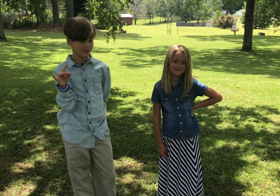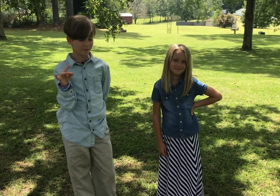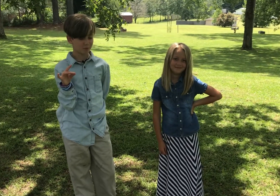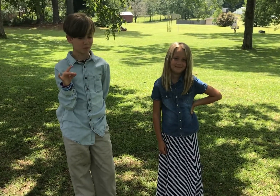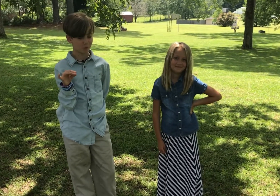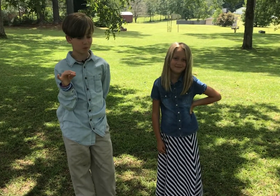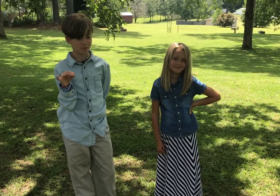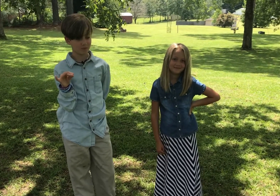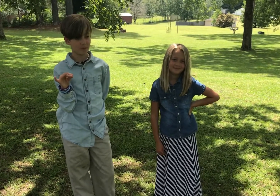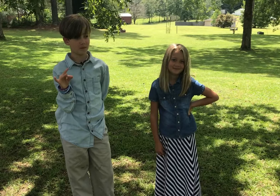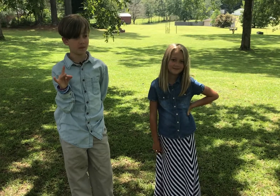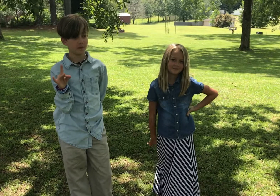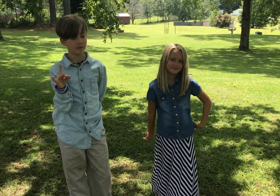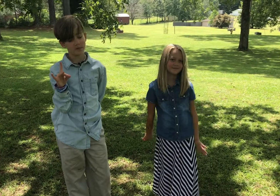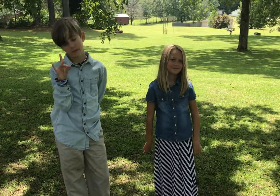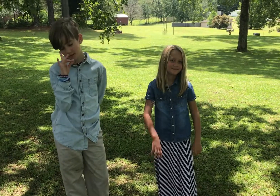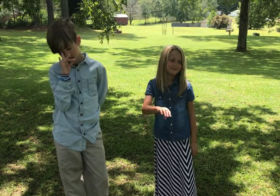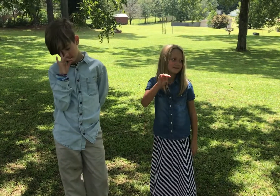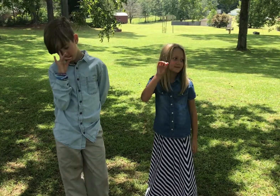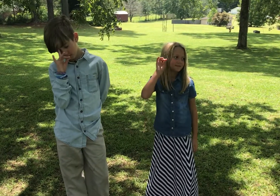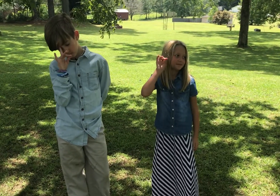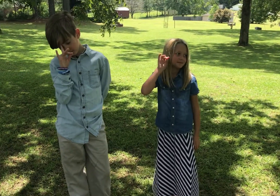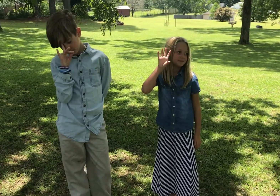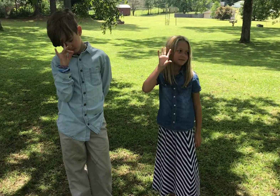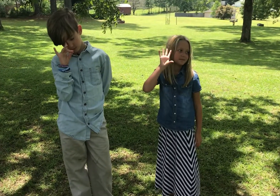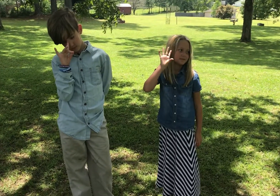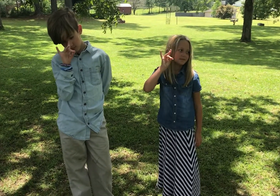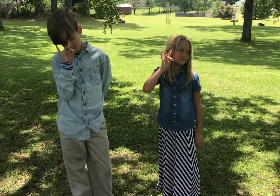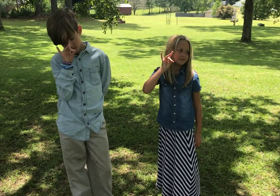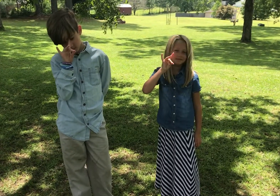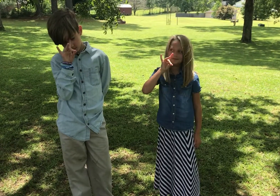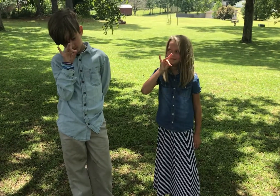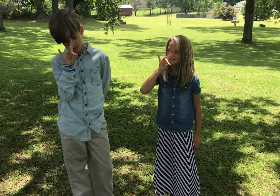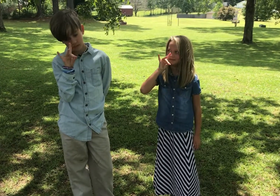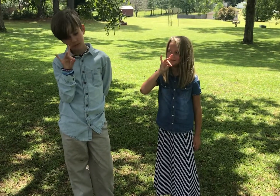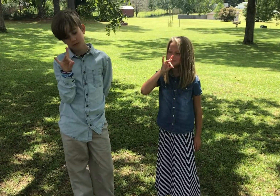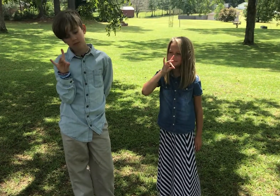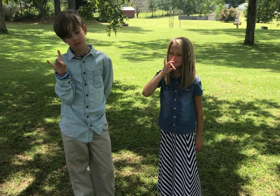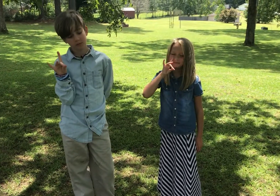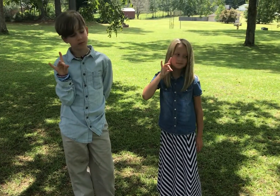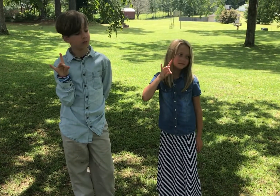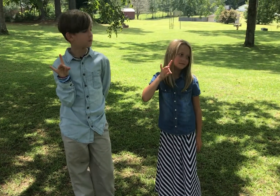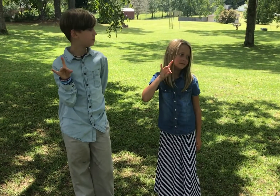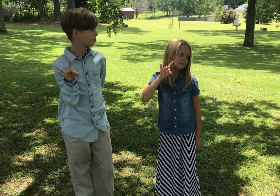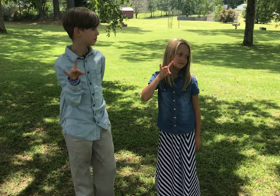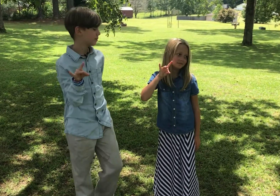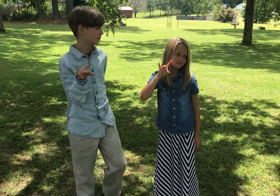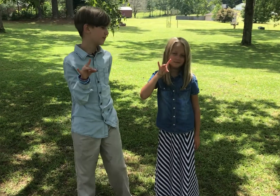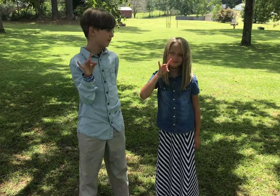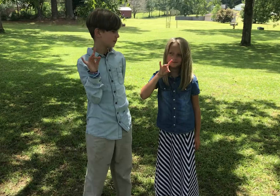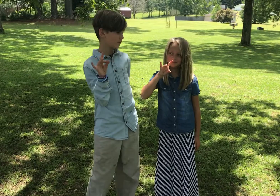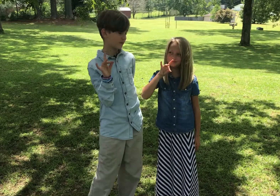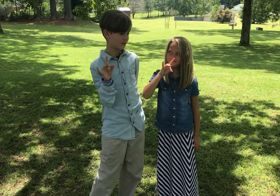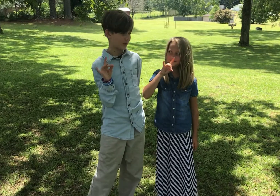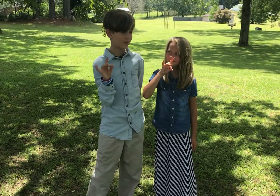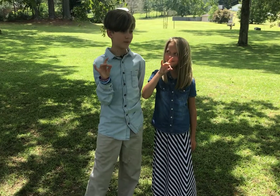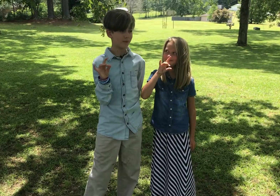To sign 8, we take our thumb and touch it to our middle finger, and for 9, we take our thumb and touch it to our index